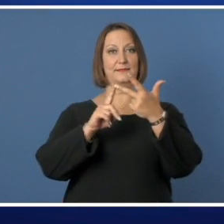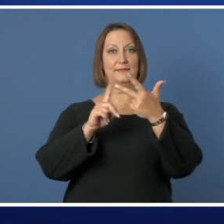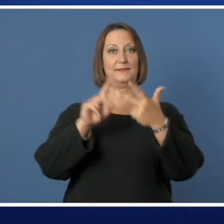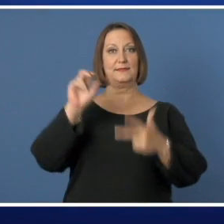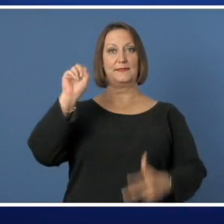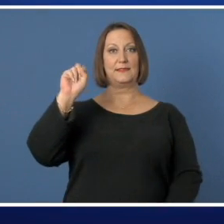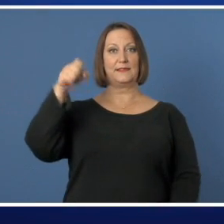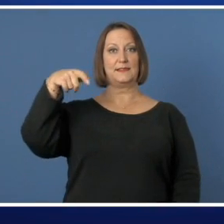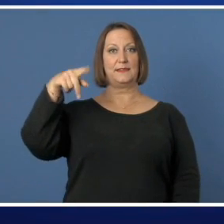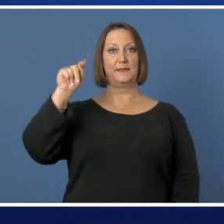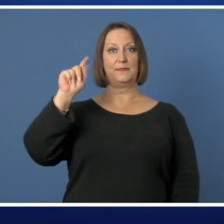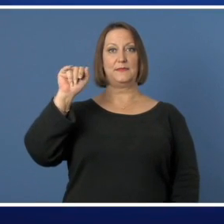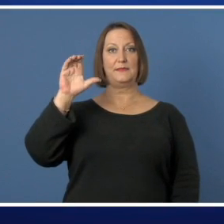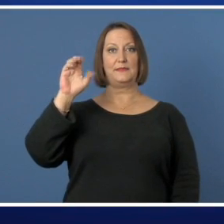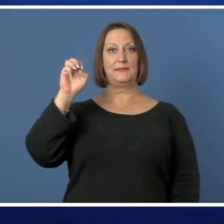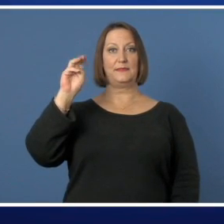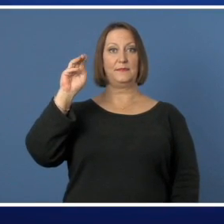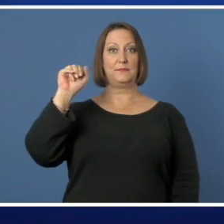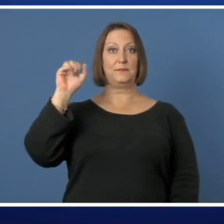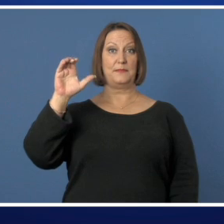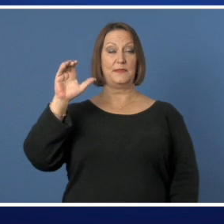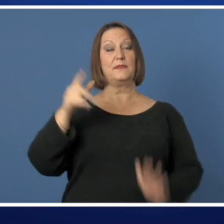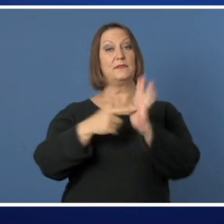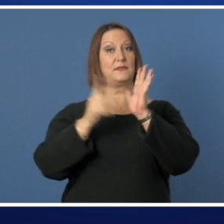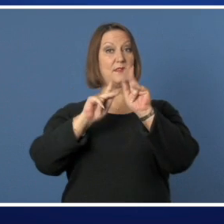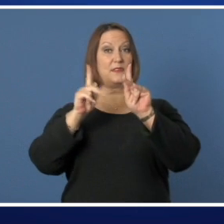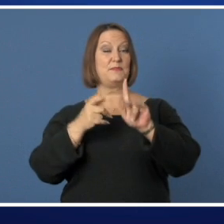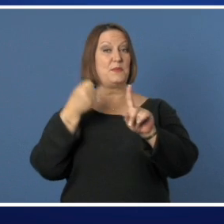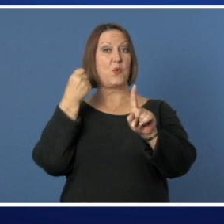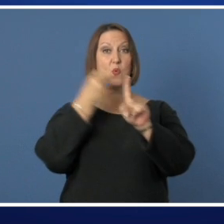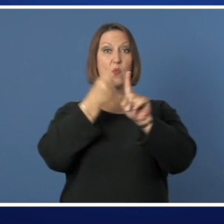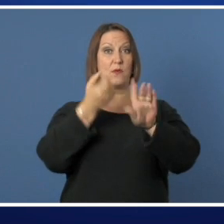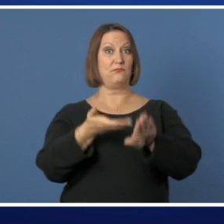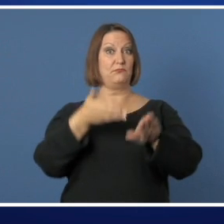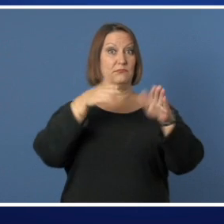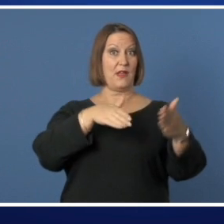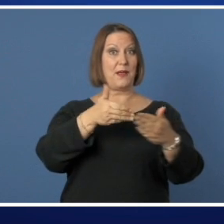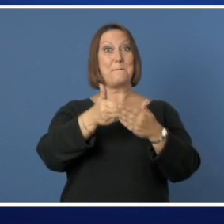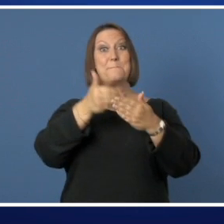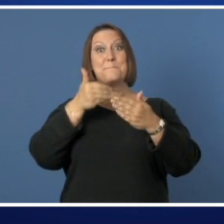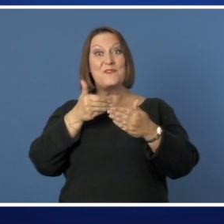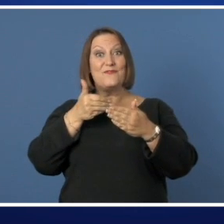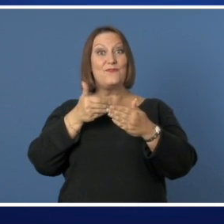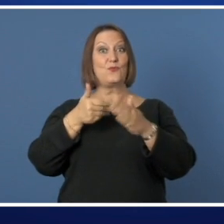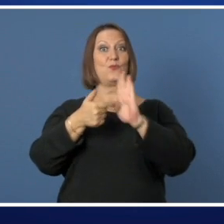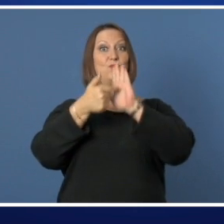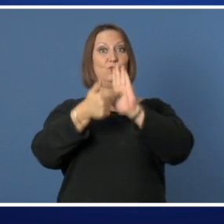Septicemic plague may cause death even before the symptoms occur.